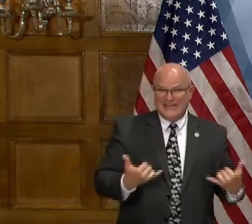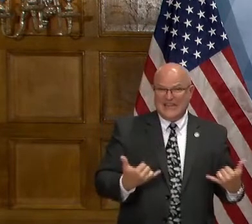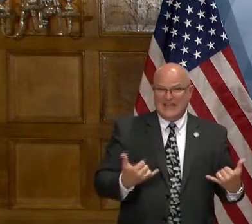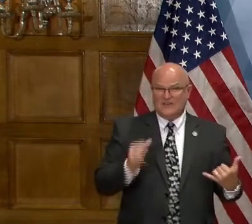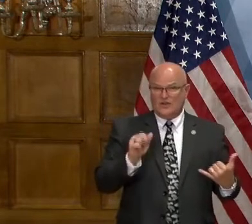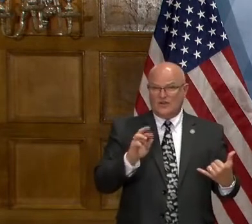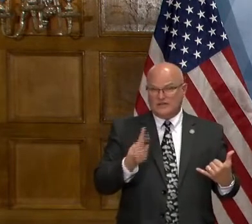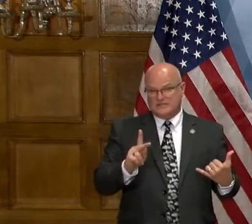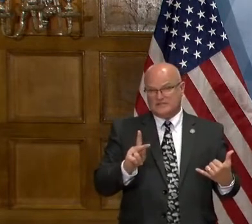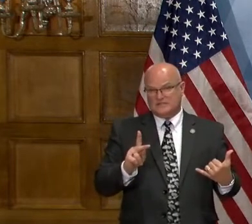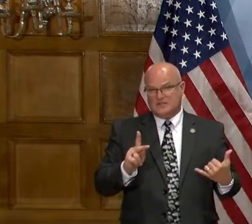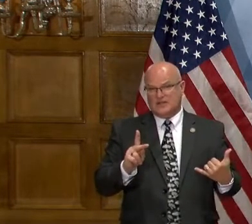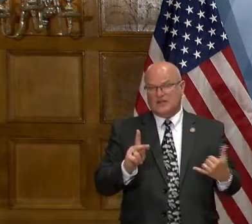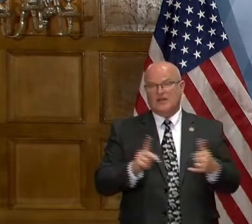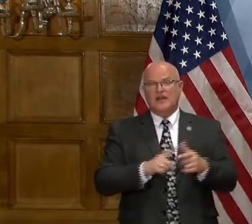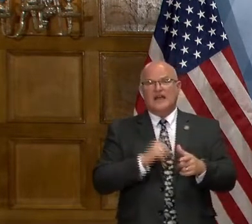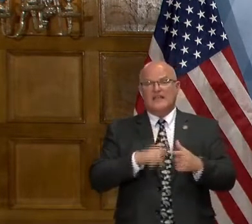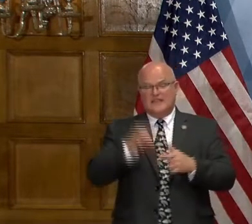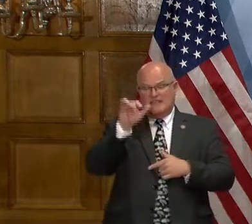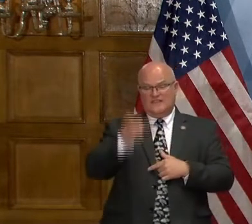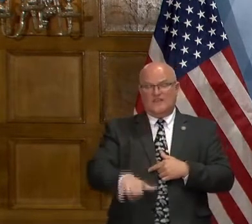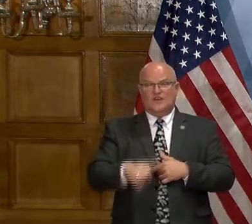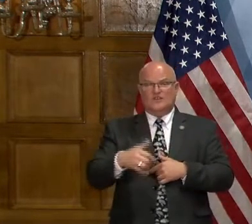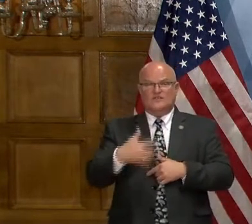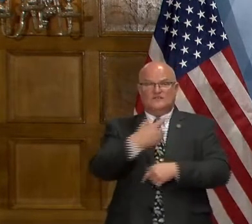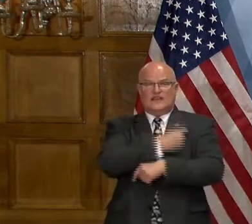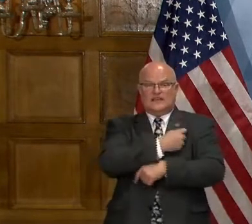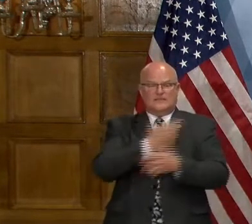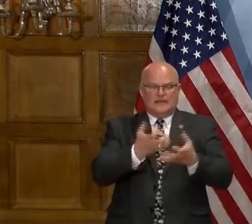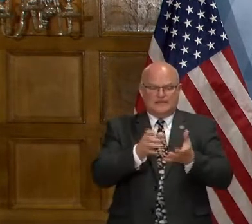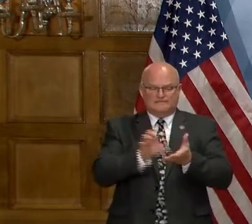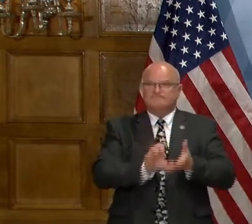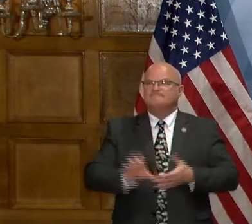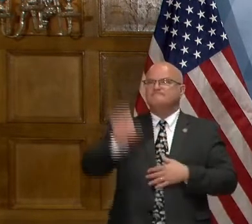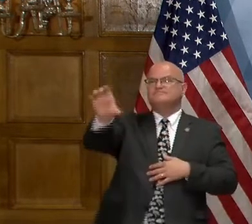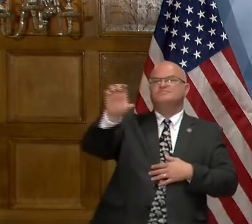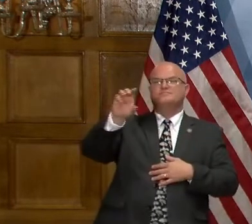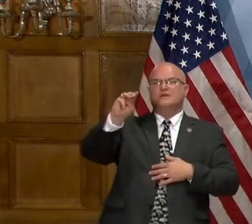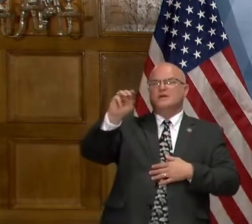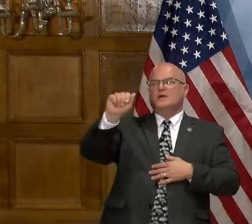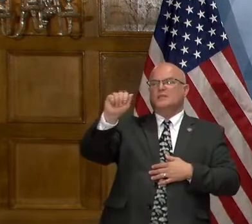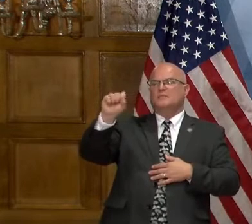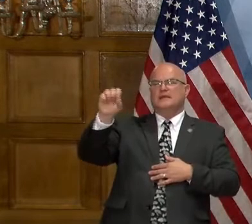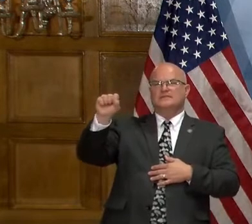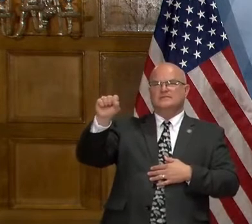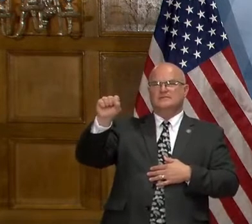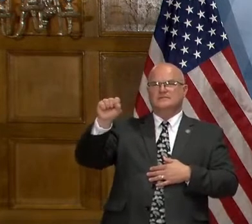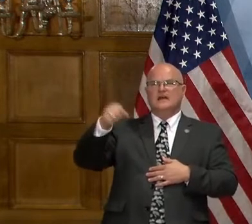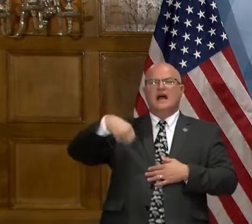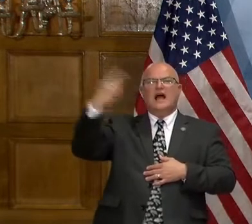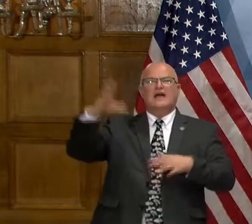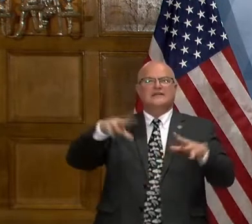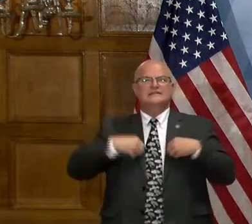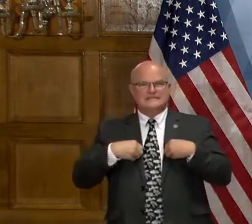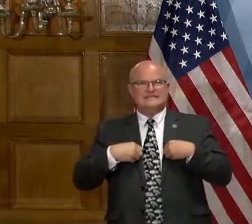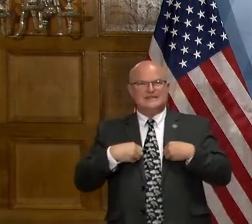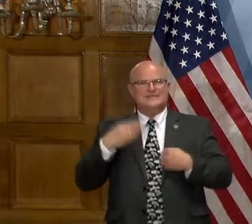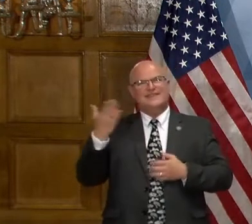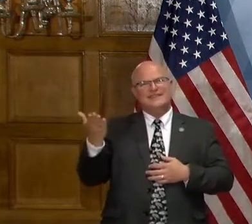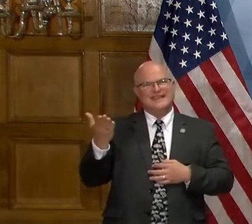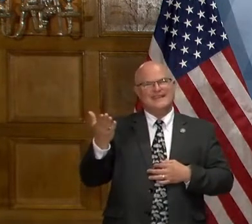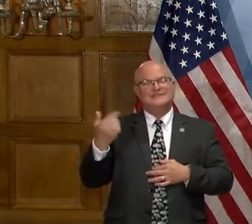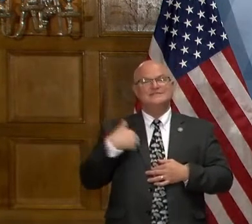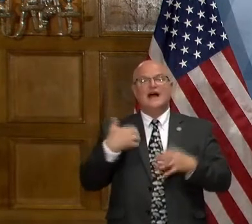in Arkansas, then those vaccines might go to Massachusetts because there's a higher acceptance rate there. And so